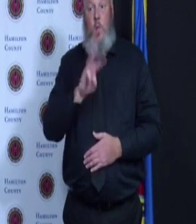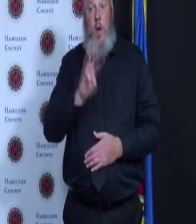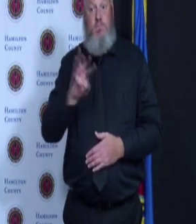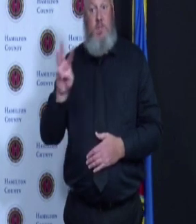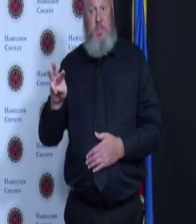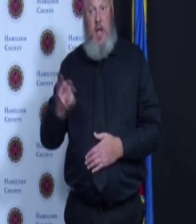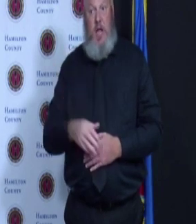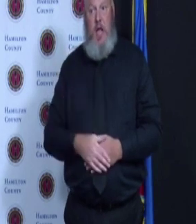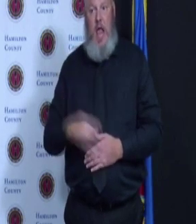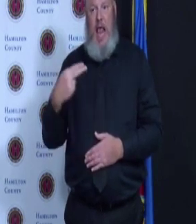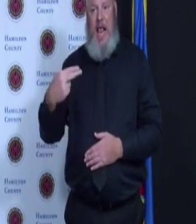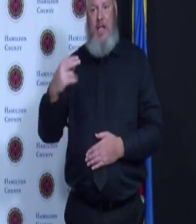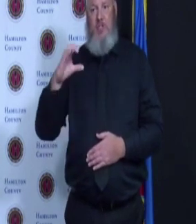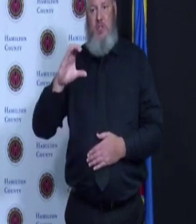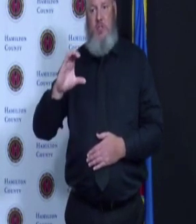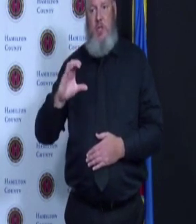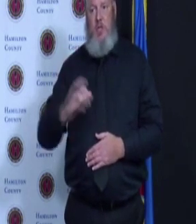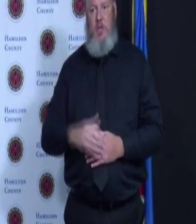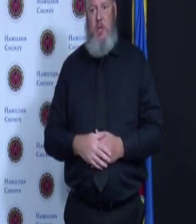don't have my glasses with me. Hold on.